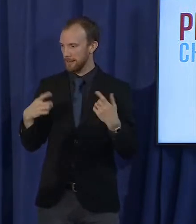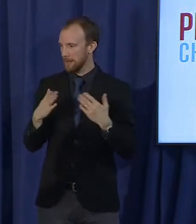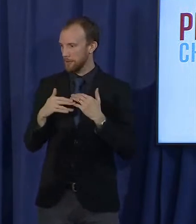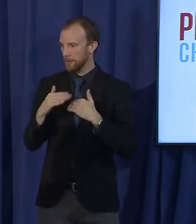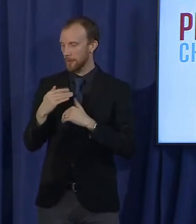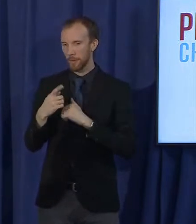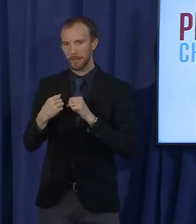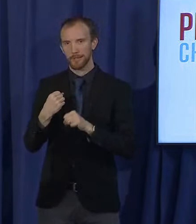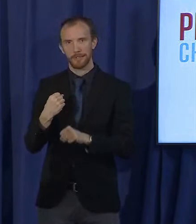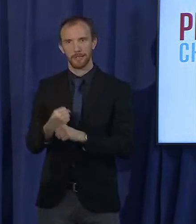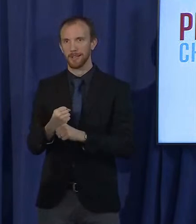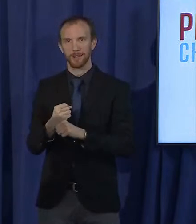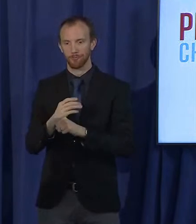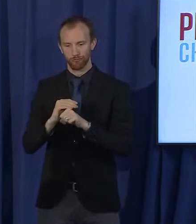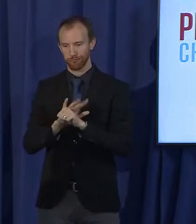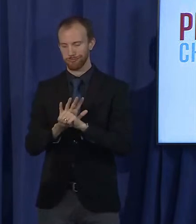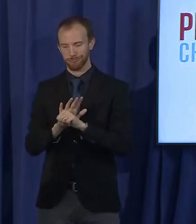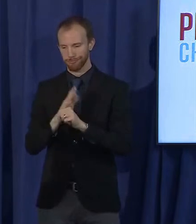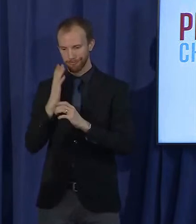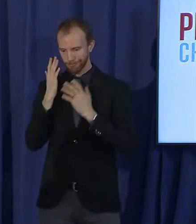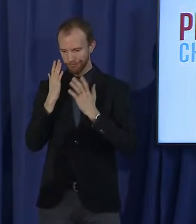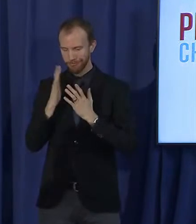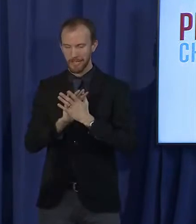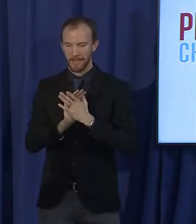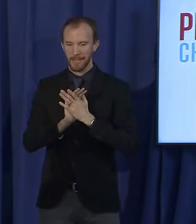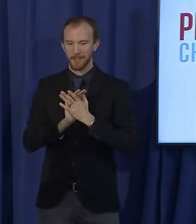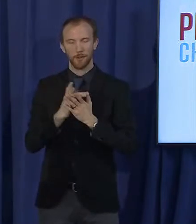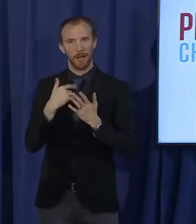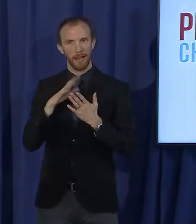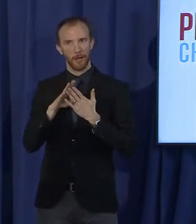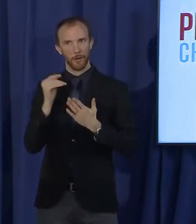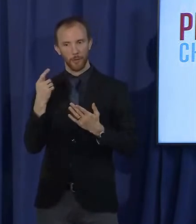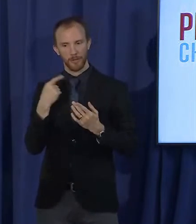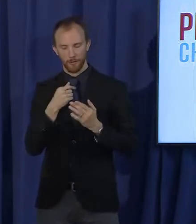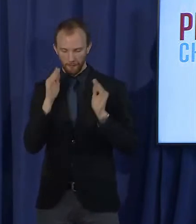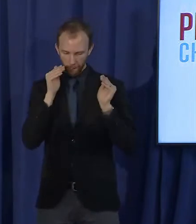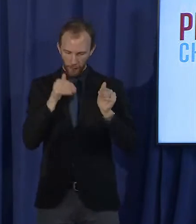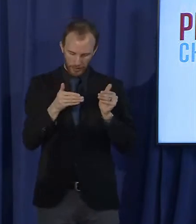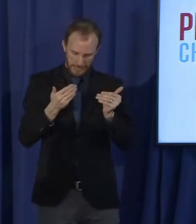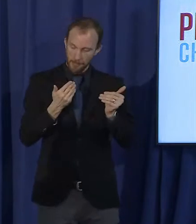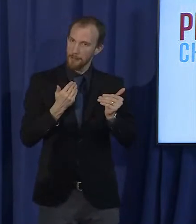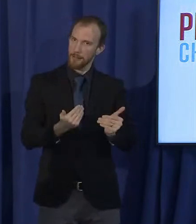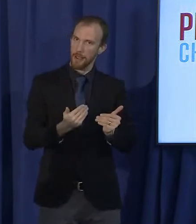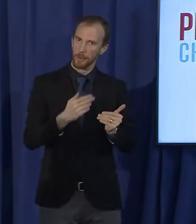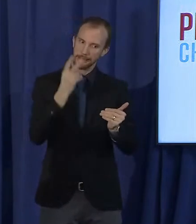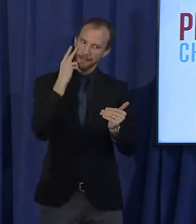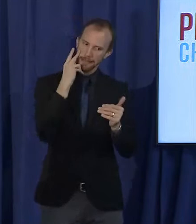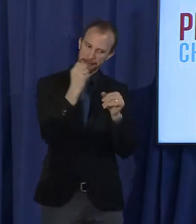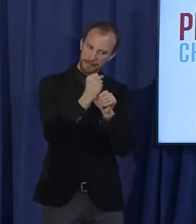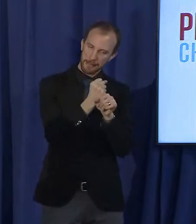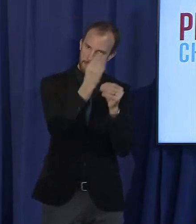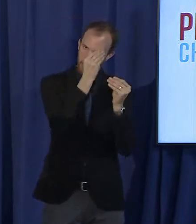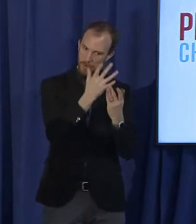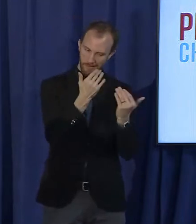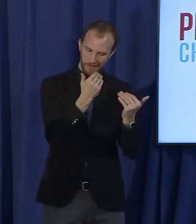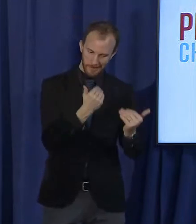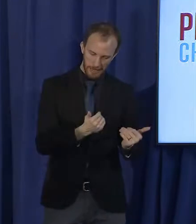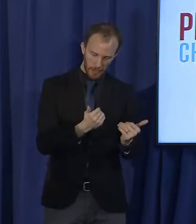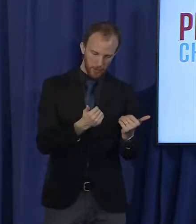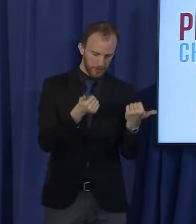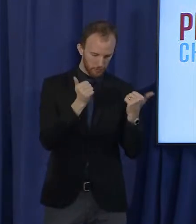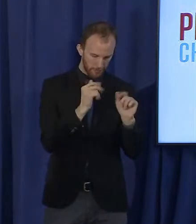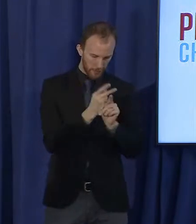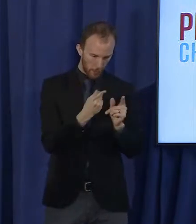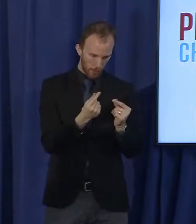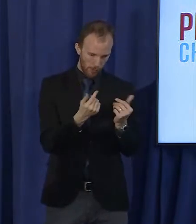right to look at the information that we have right now, make our decisions based on the information that we have now, and not try to